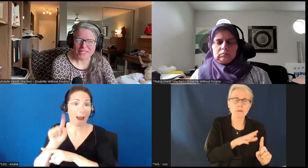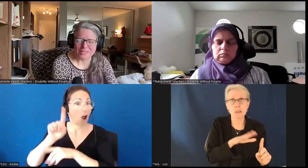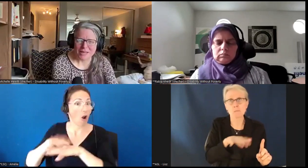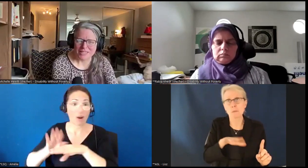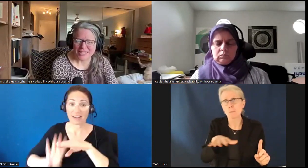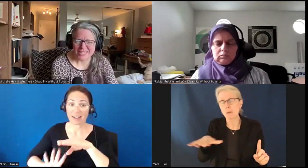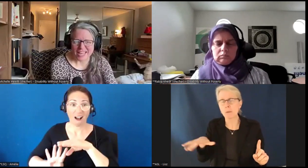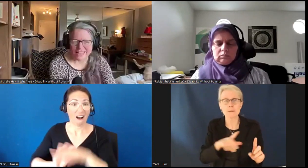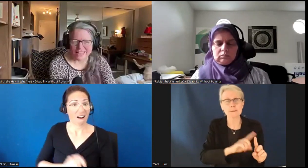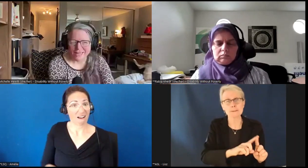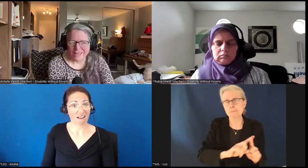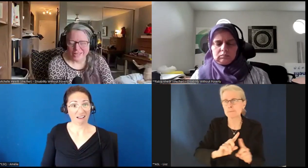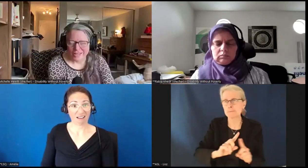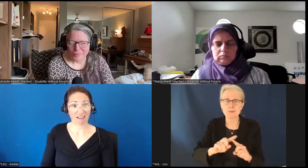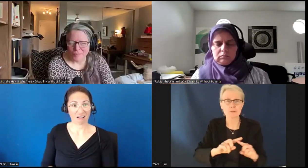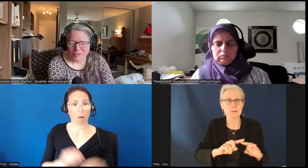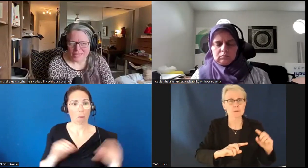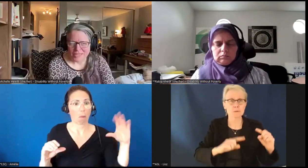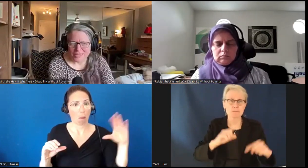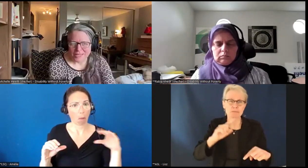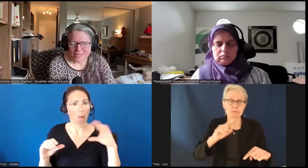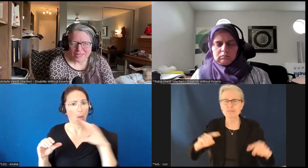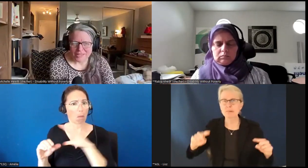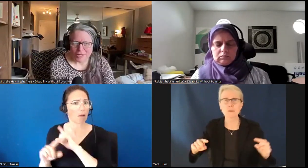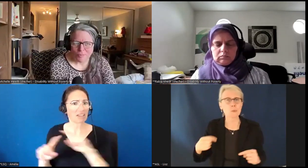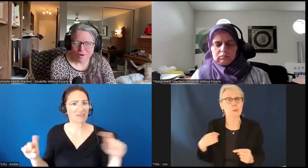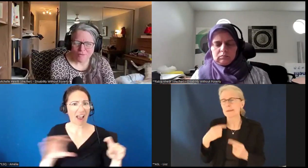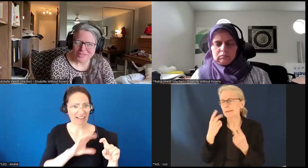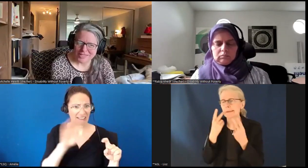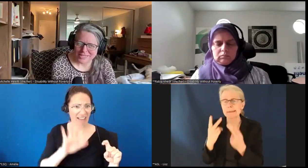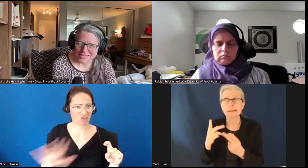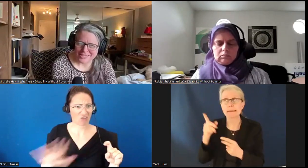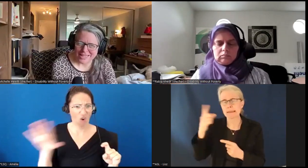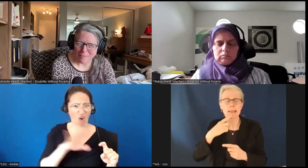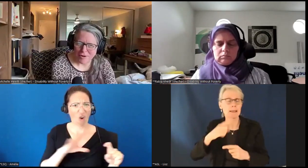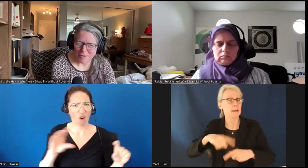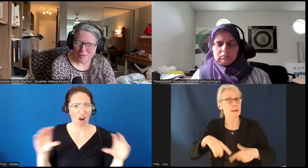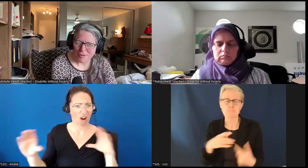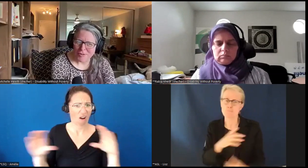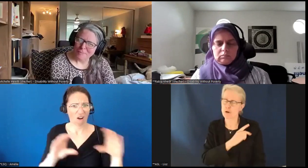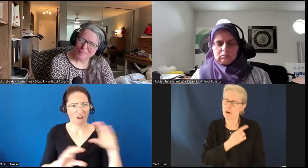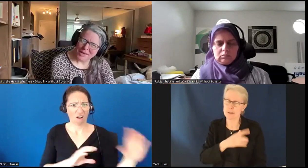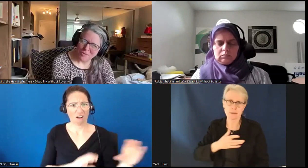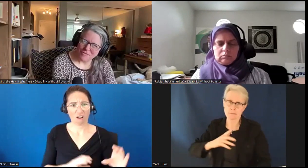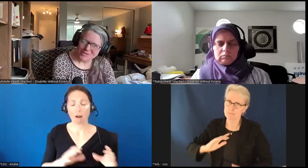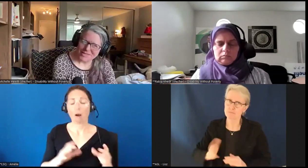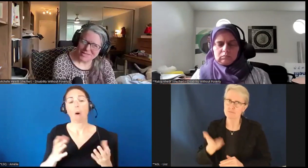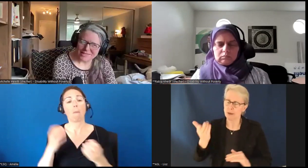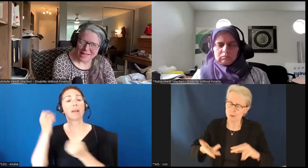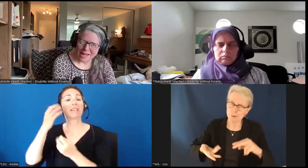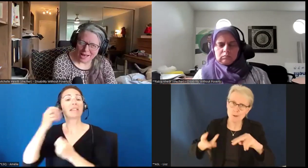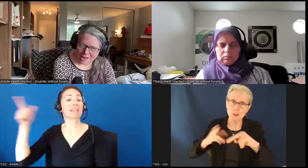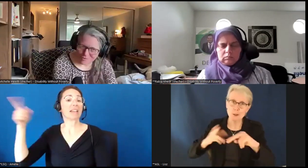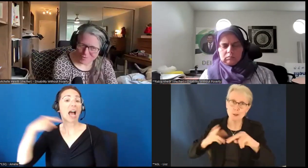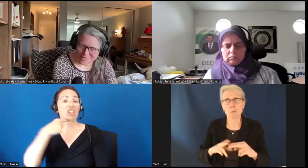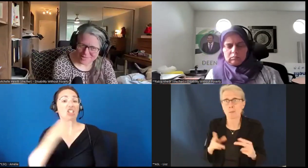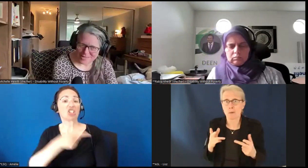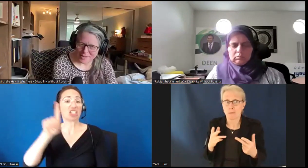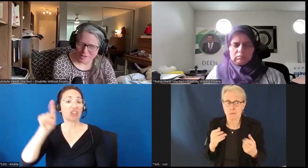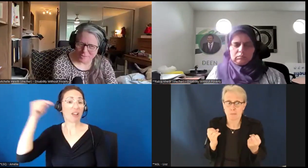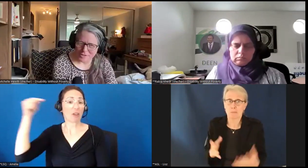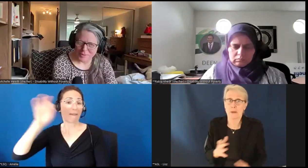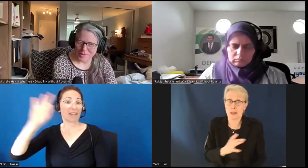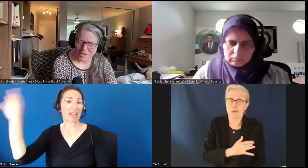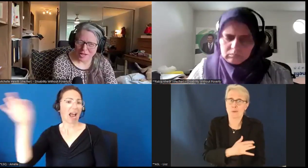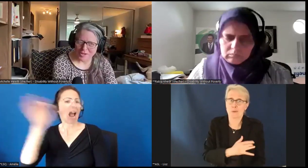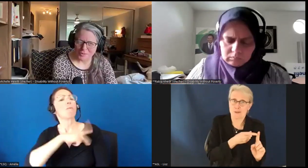see this message saying, please, provinces need to step up. Many provinces have been stepping